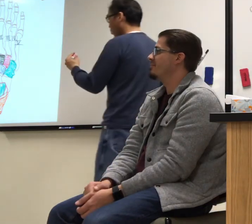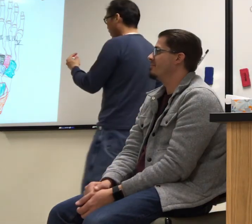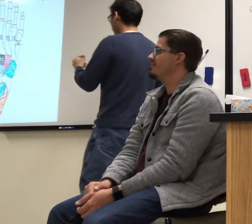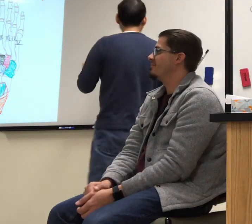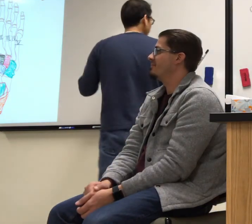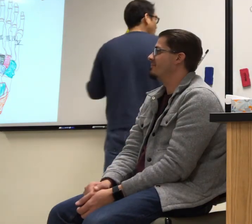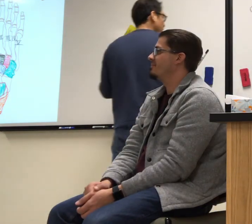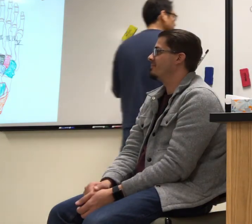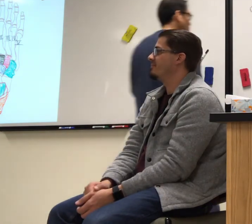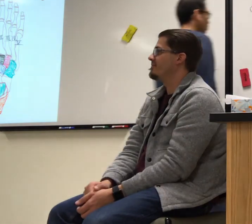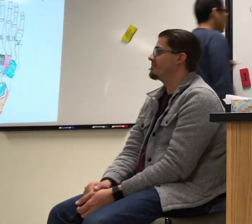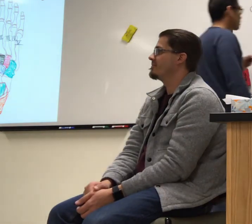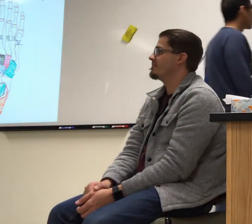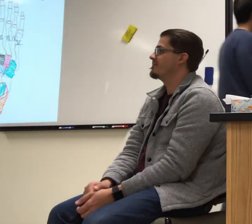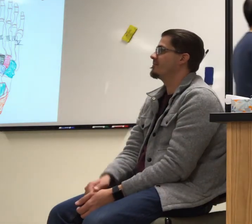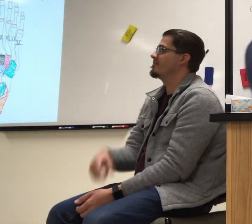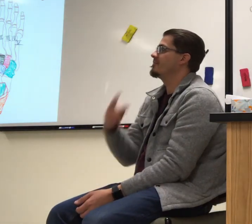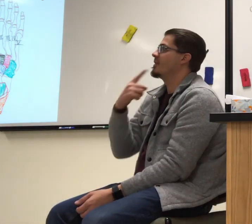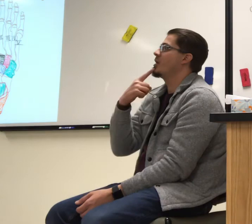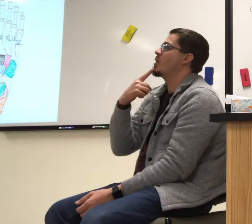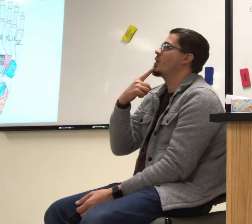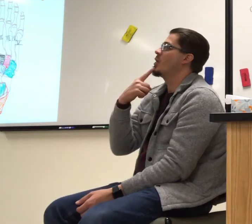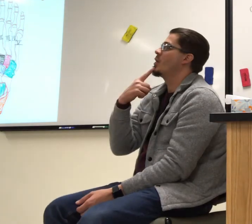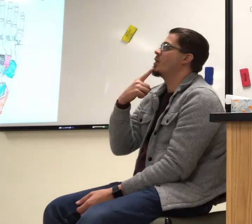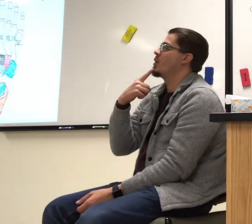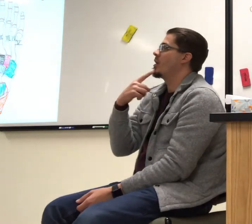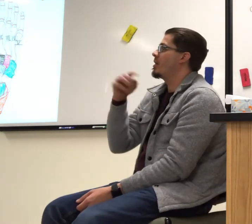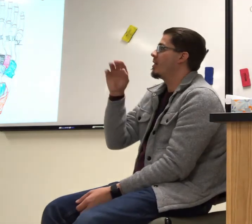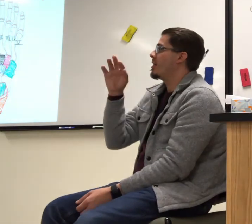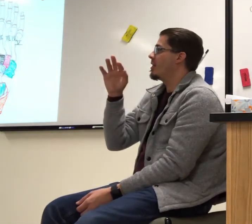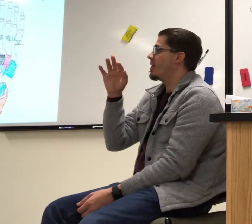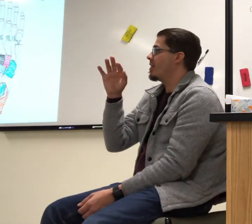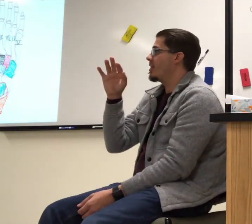Why don't I go red for the proximal ones?